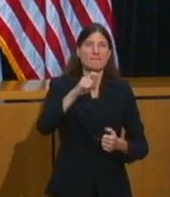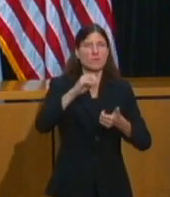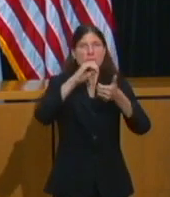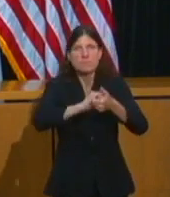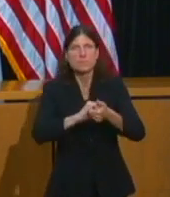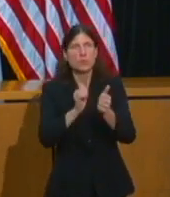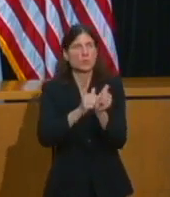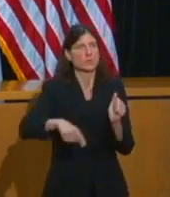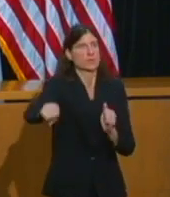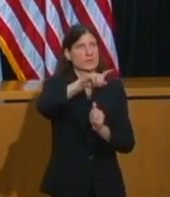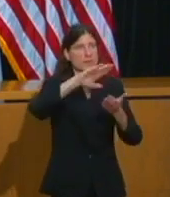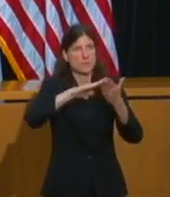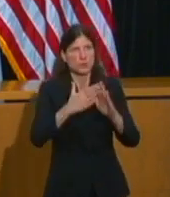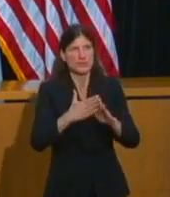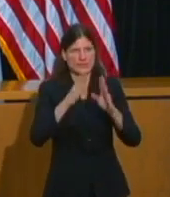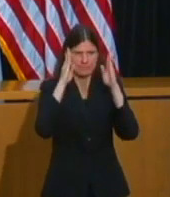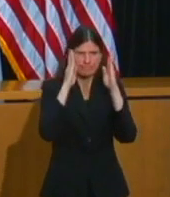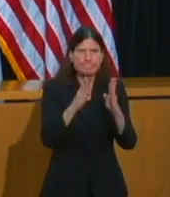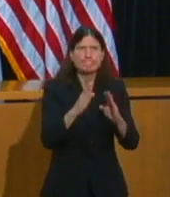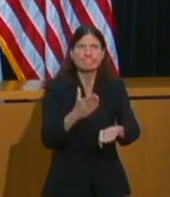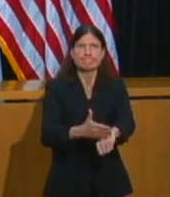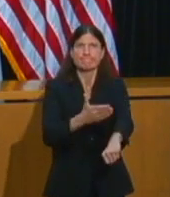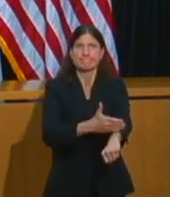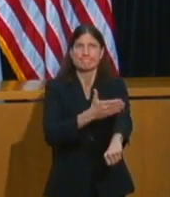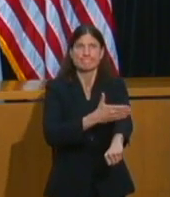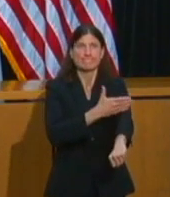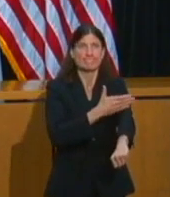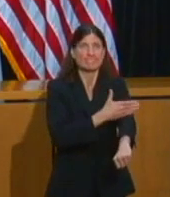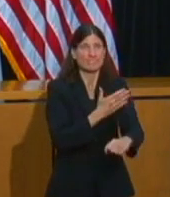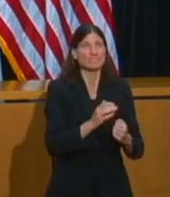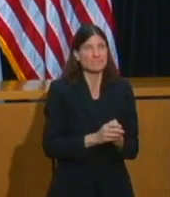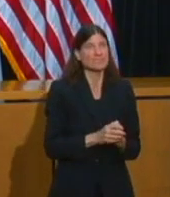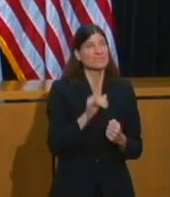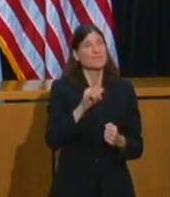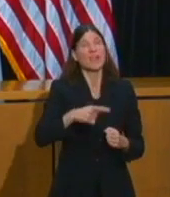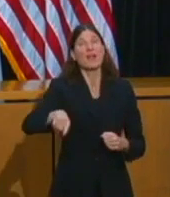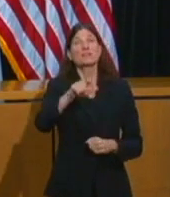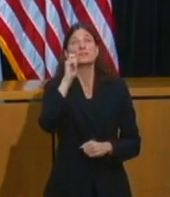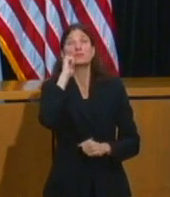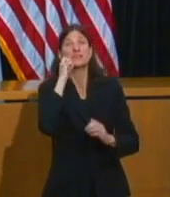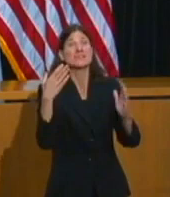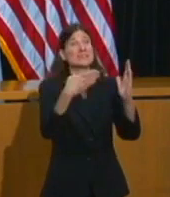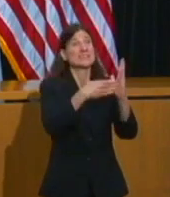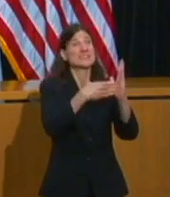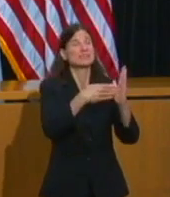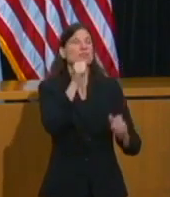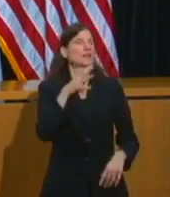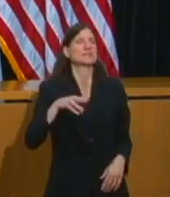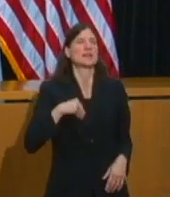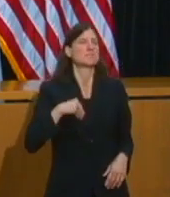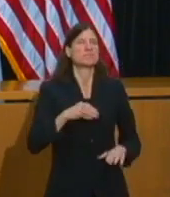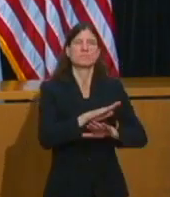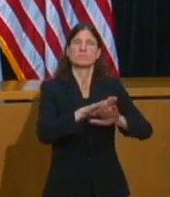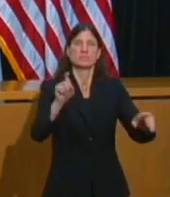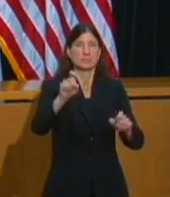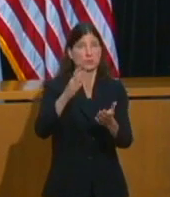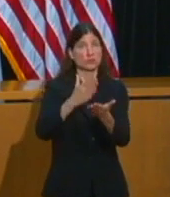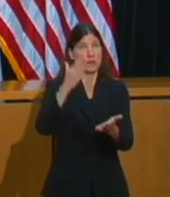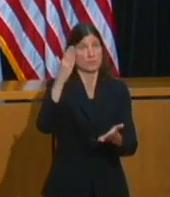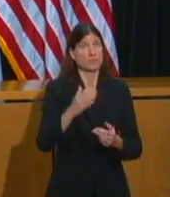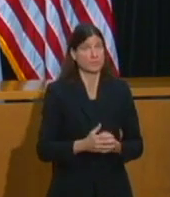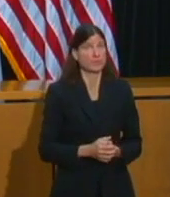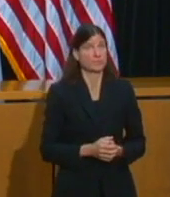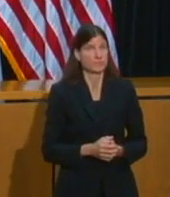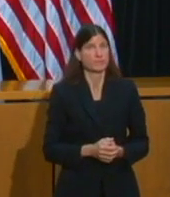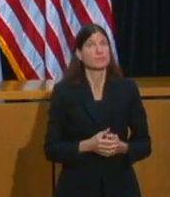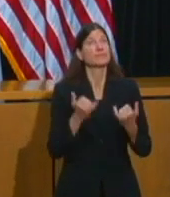and unacceptable behavior. Over these past few months, our state's economy and our cities and towns and